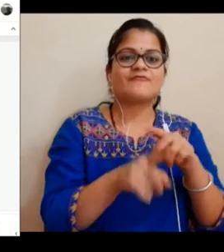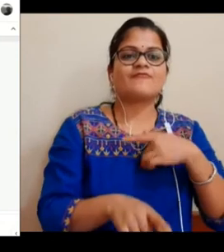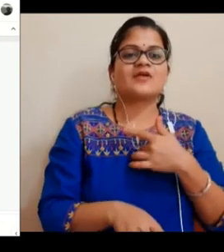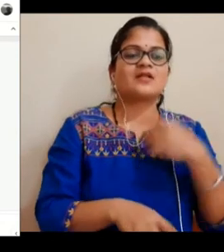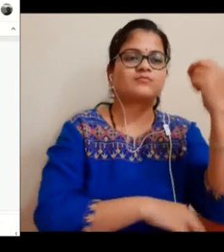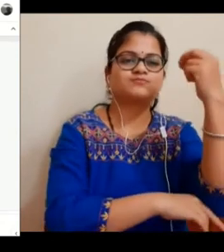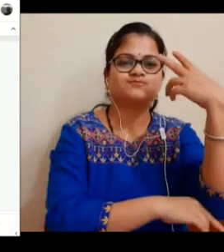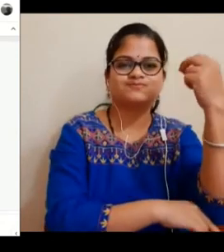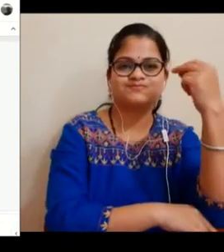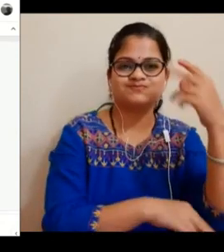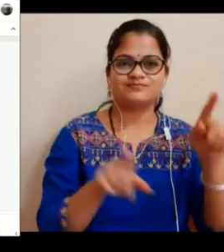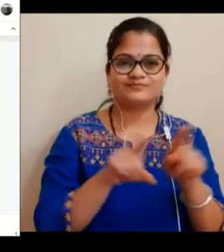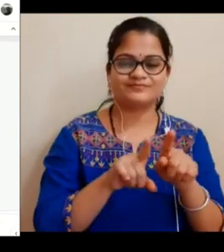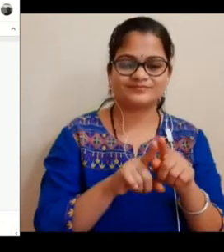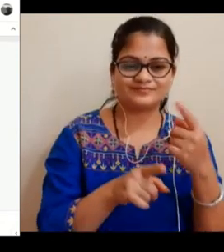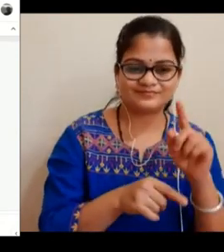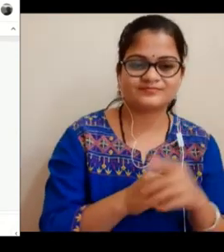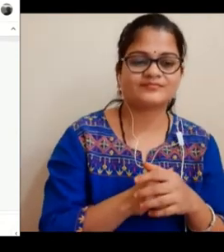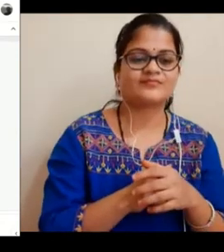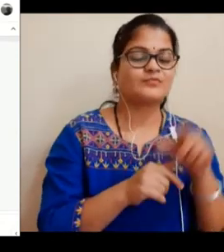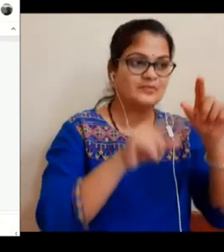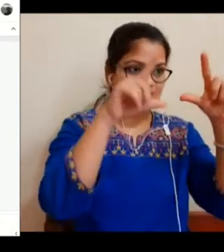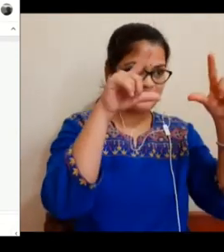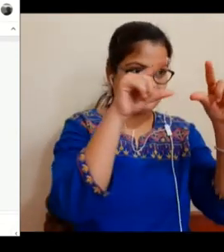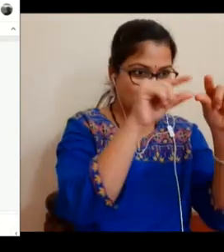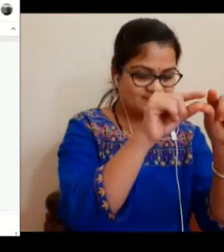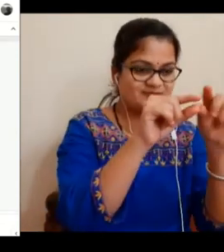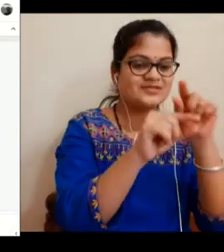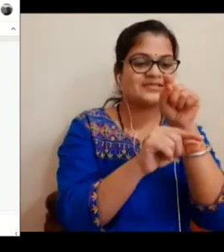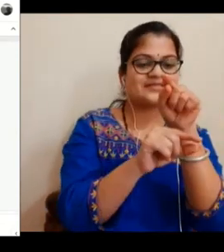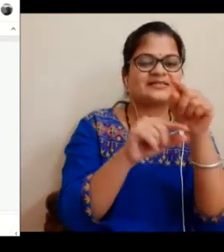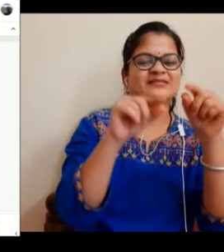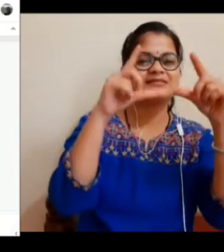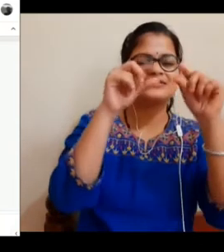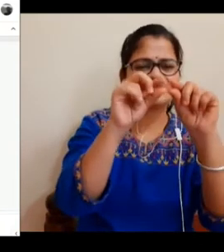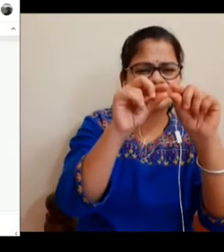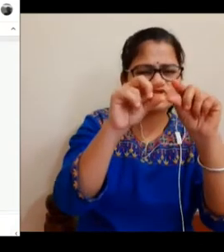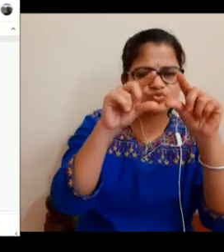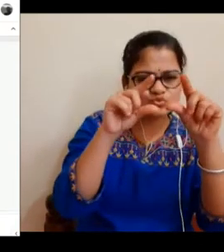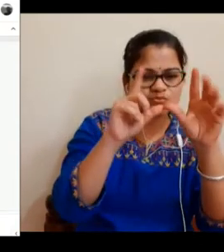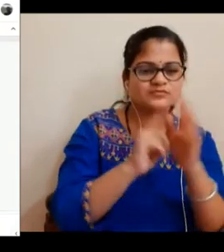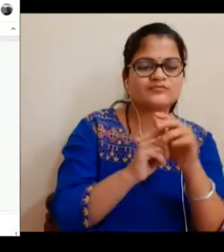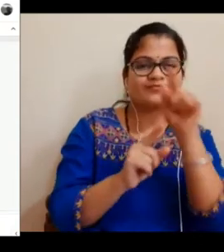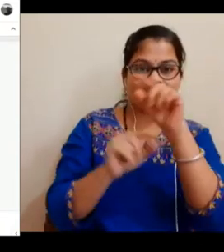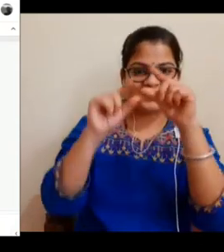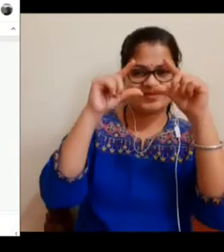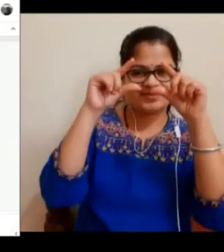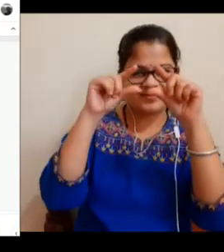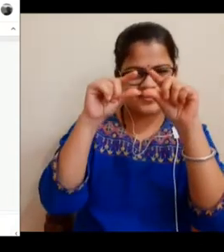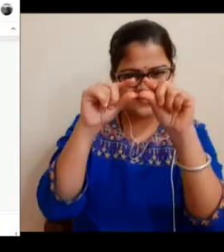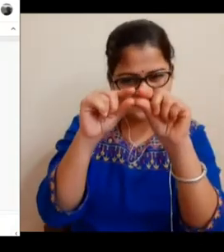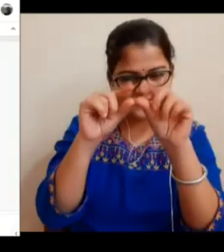like blinking. So now I'll make this star a little bigger, and this star a little bigger, and